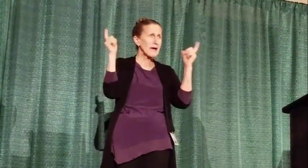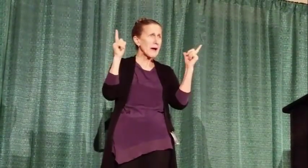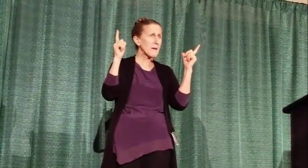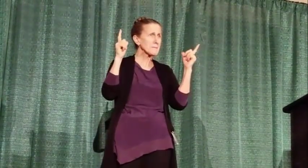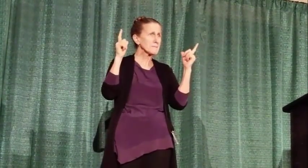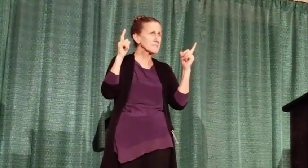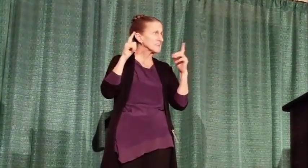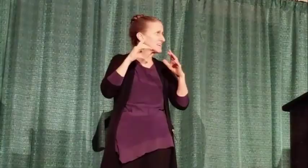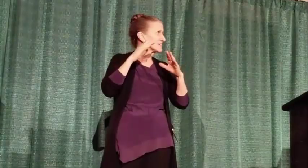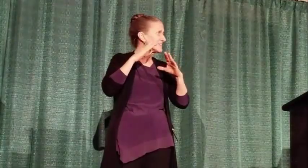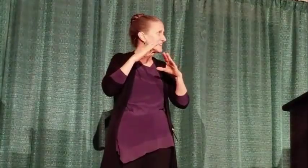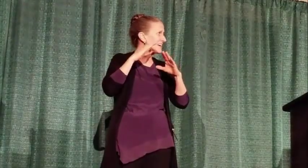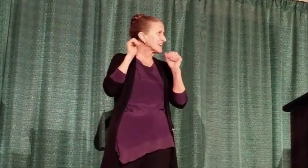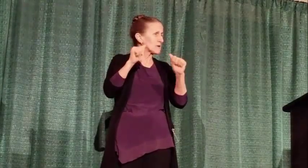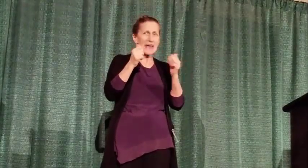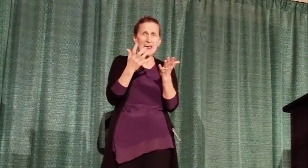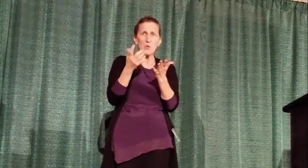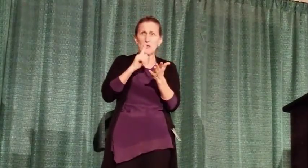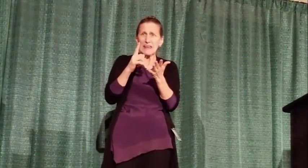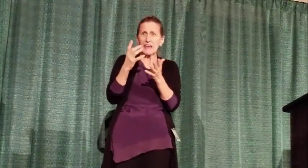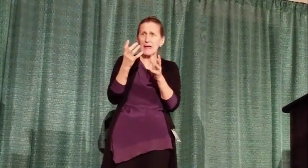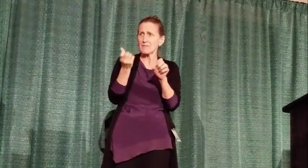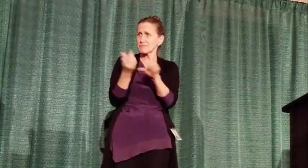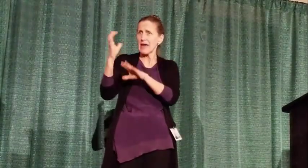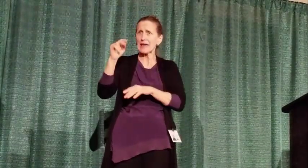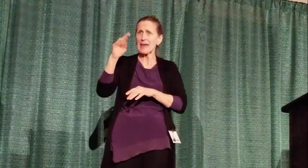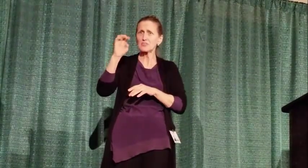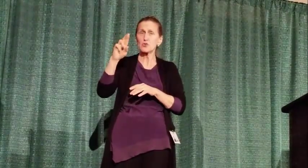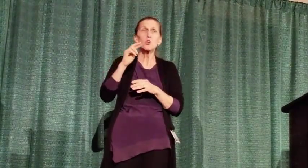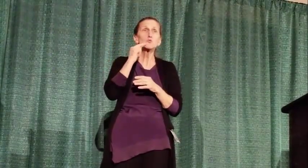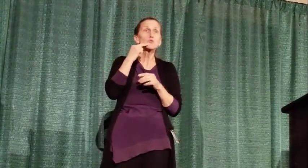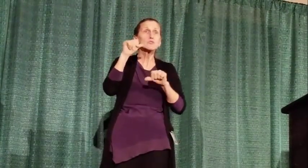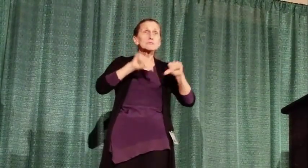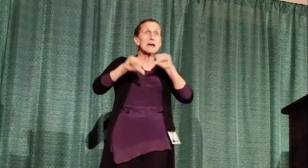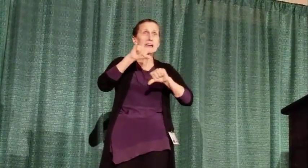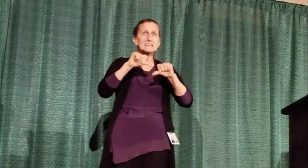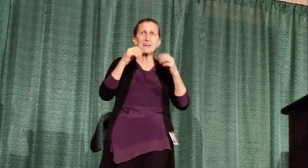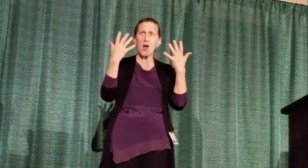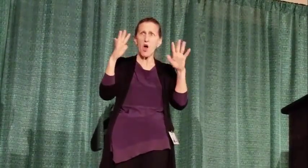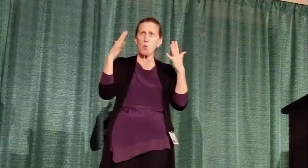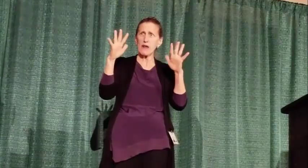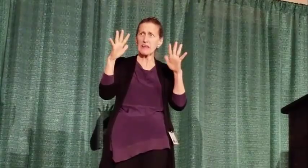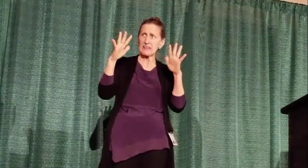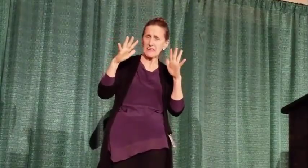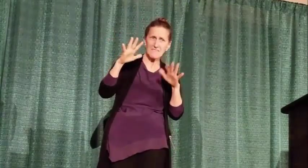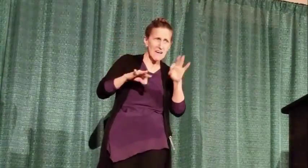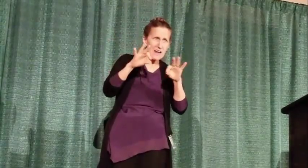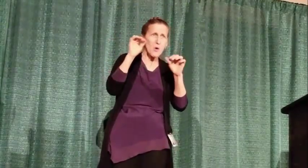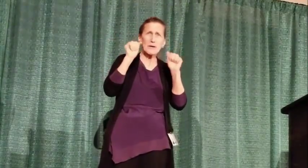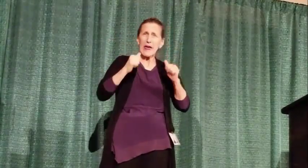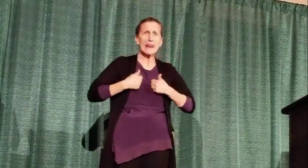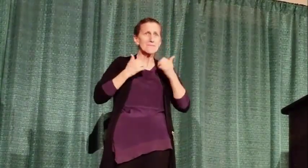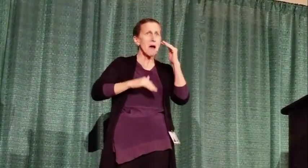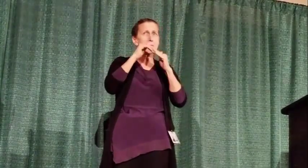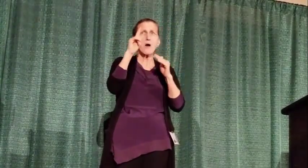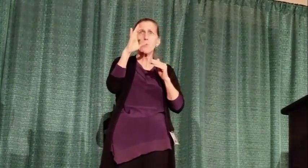dementia. We can win the war on cancer right now. And nutritional science has made the advances where we can live to be 100 years old in